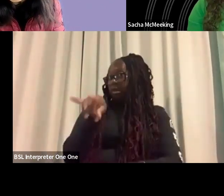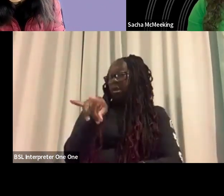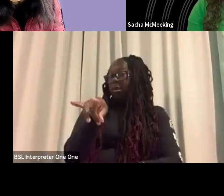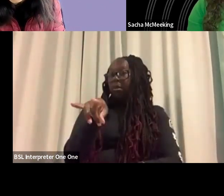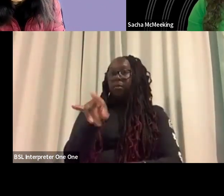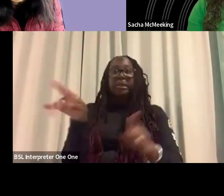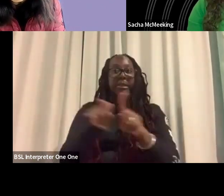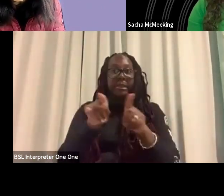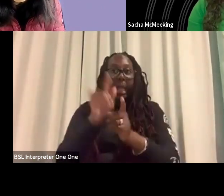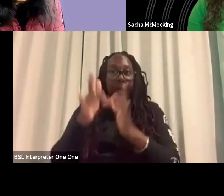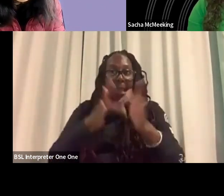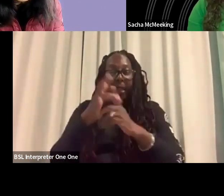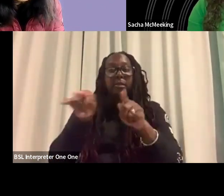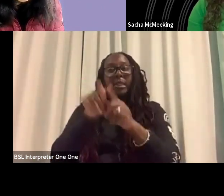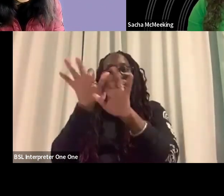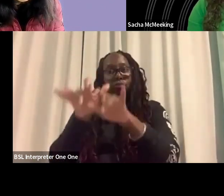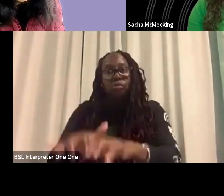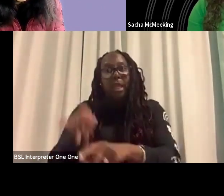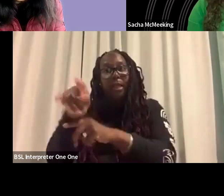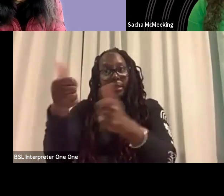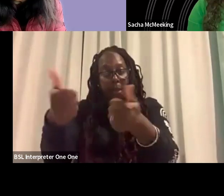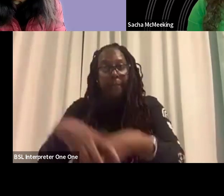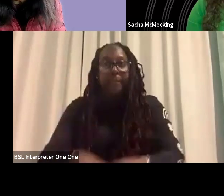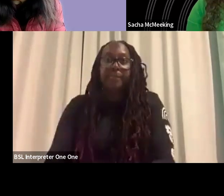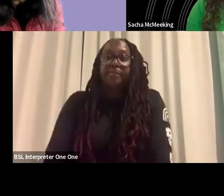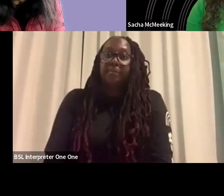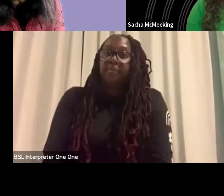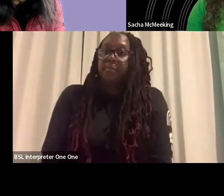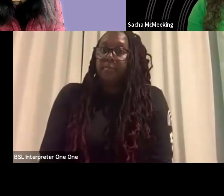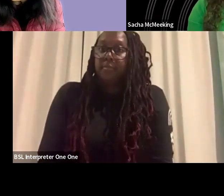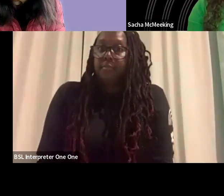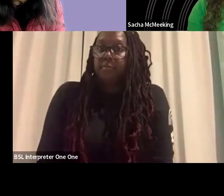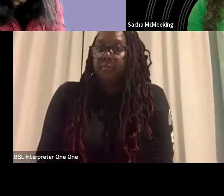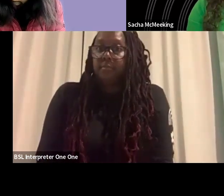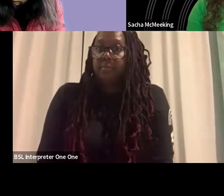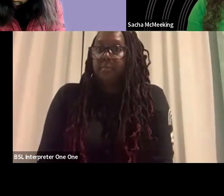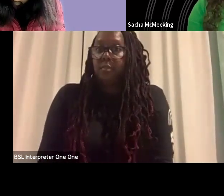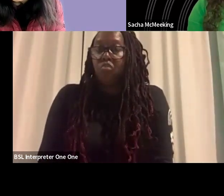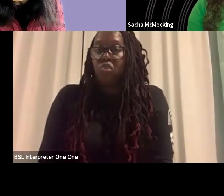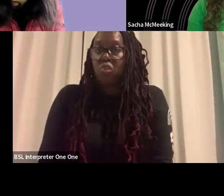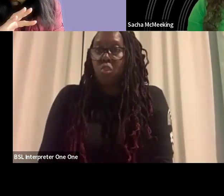the link in the chat box, so we can post to you again. With that,